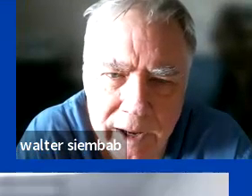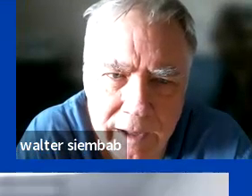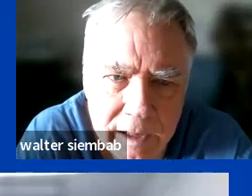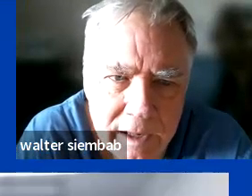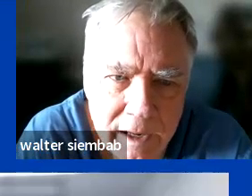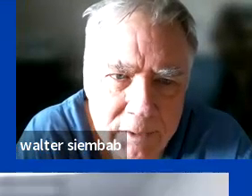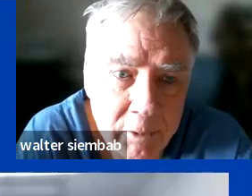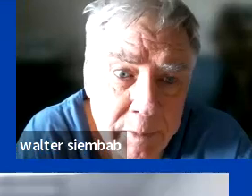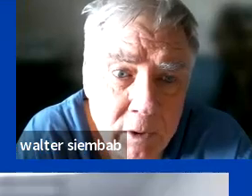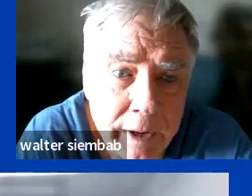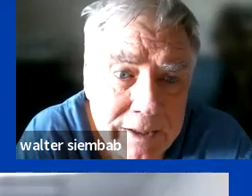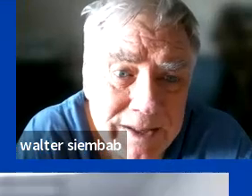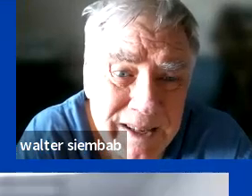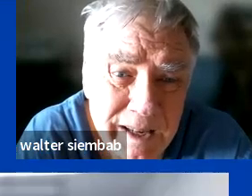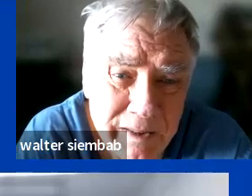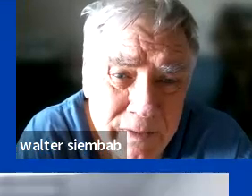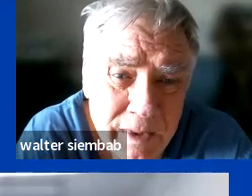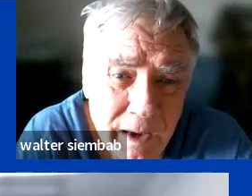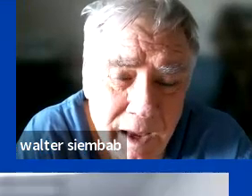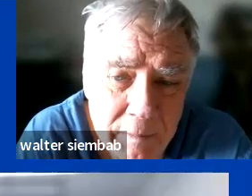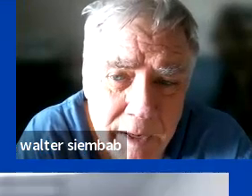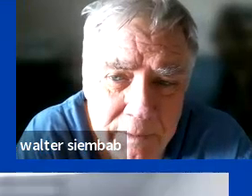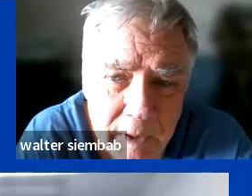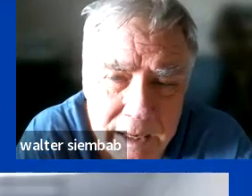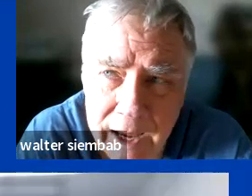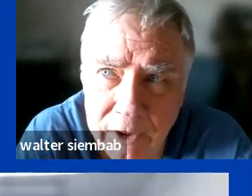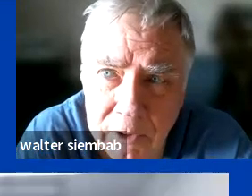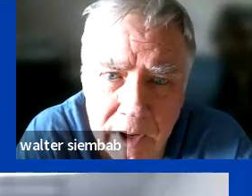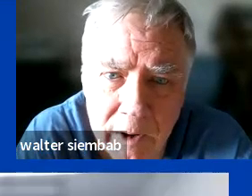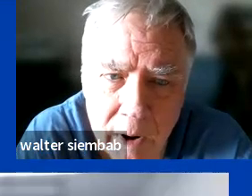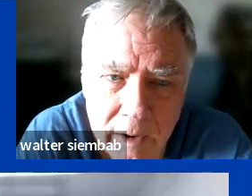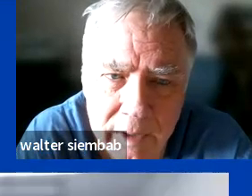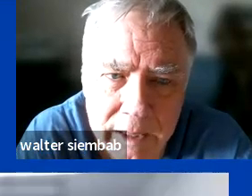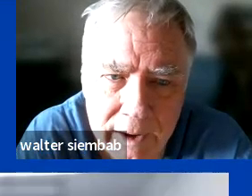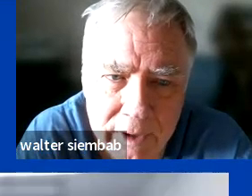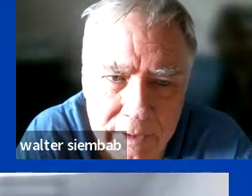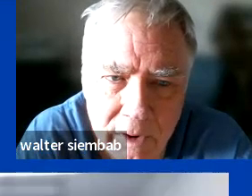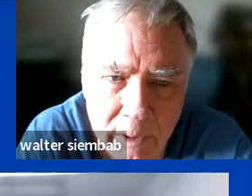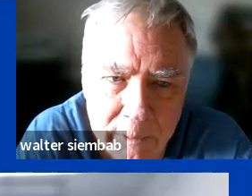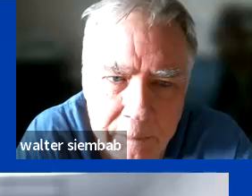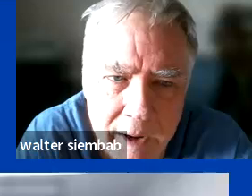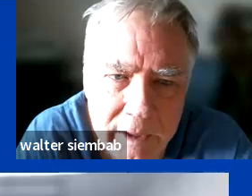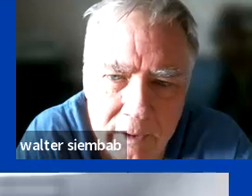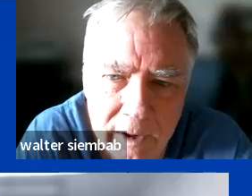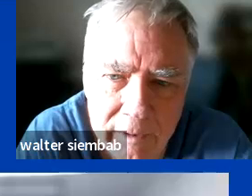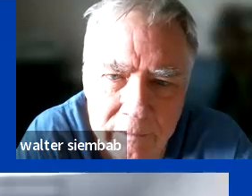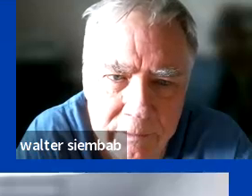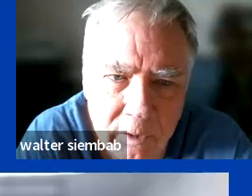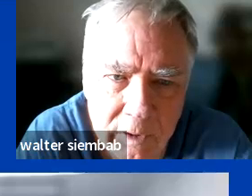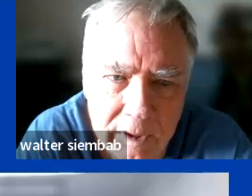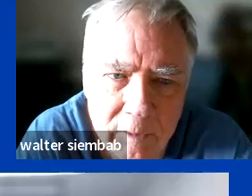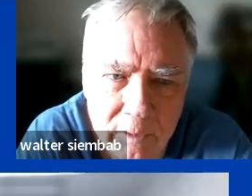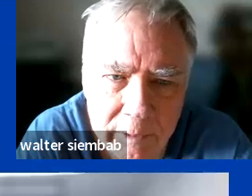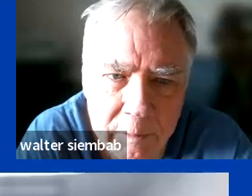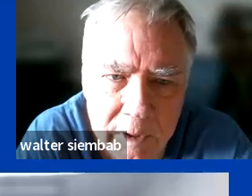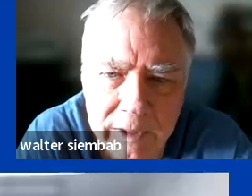equity plan. And so it would be great to see anybody from LA County or in our part of LA County that's already responded to